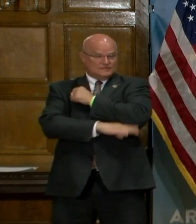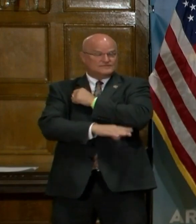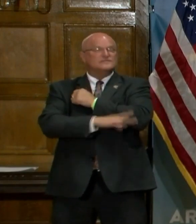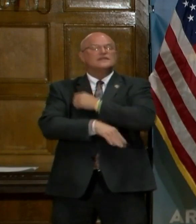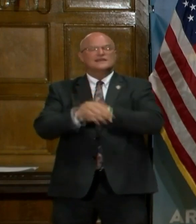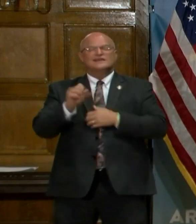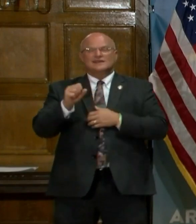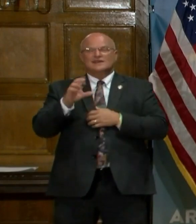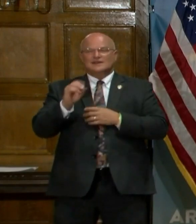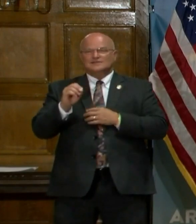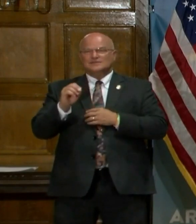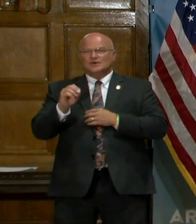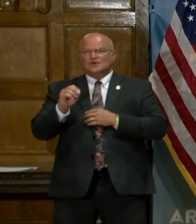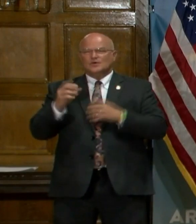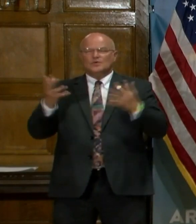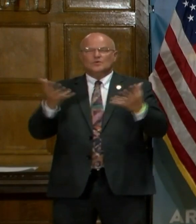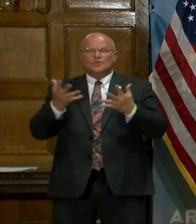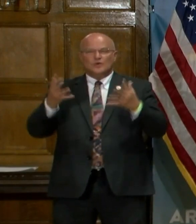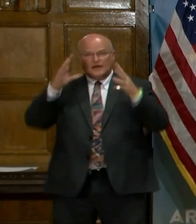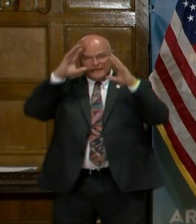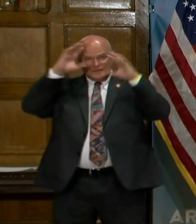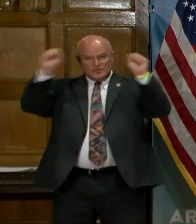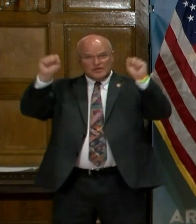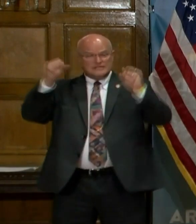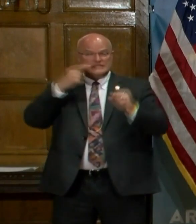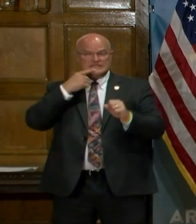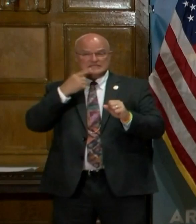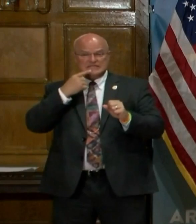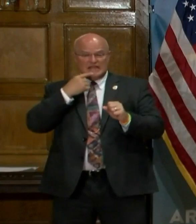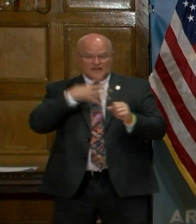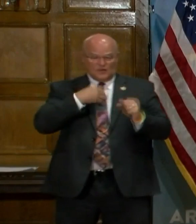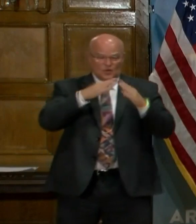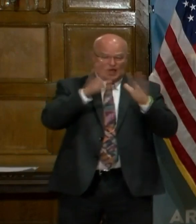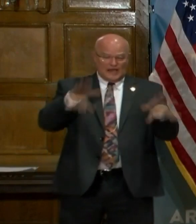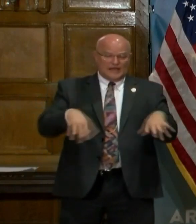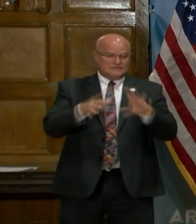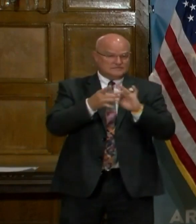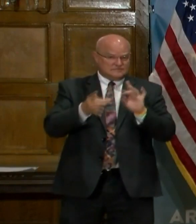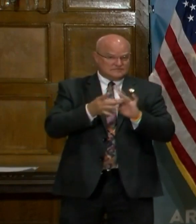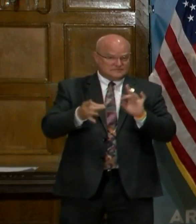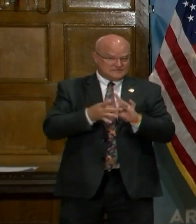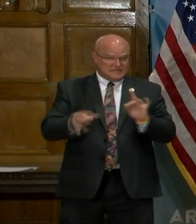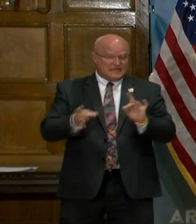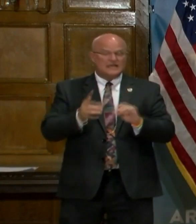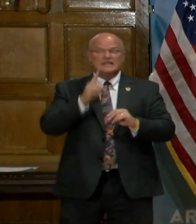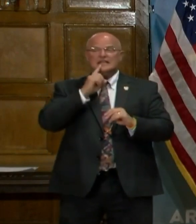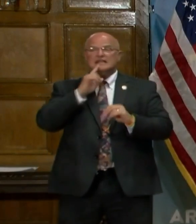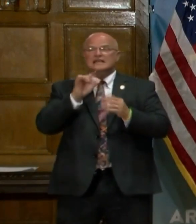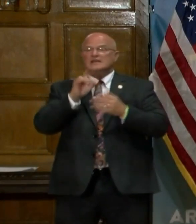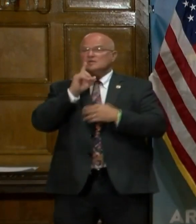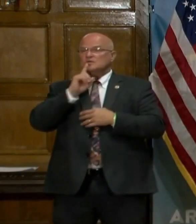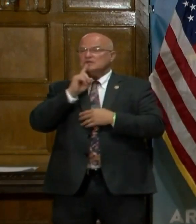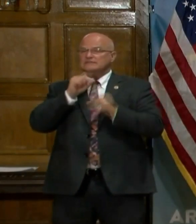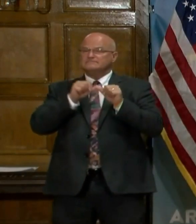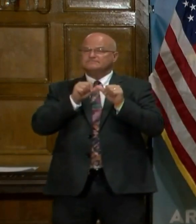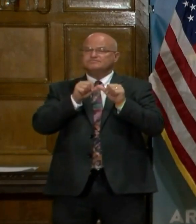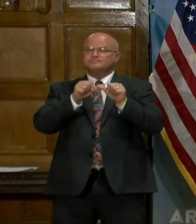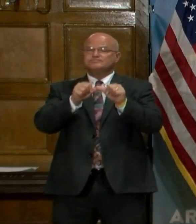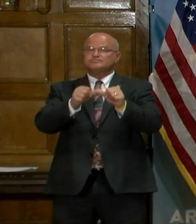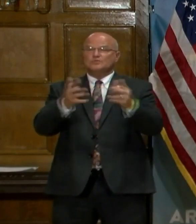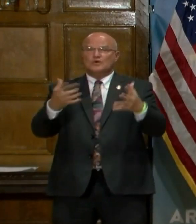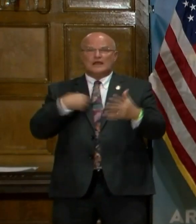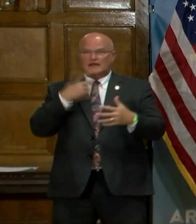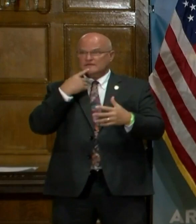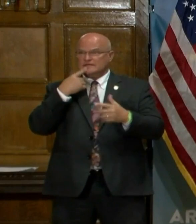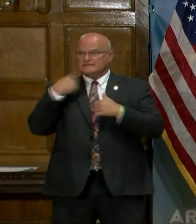And so, what the President has said and what the White House has said is really consistent with what